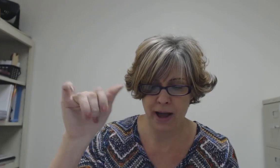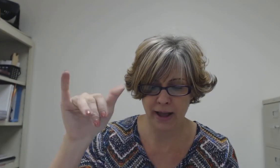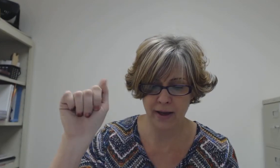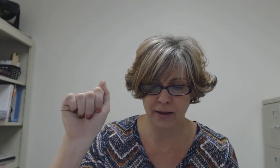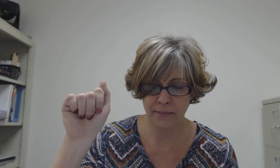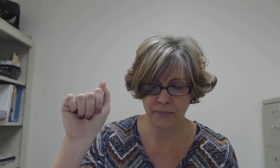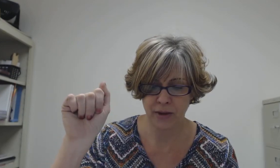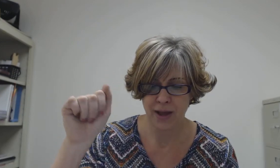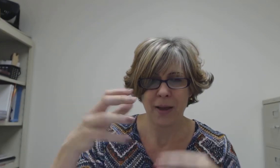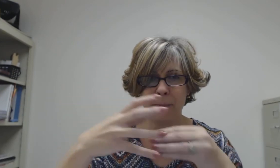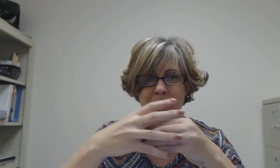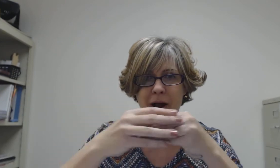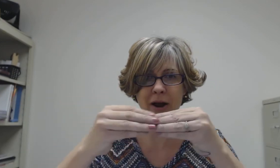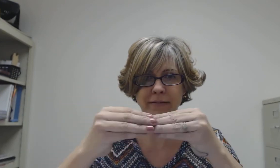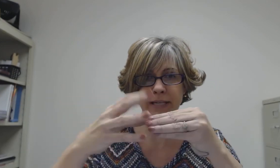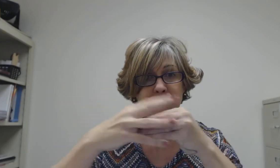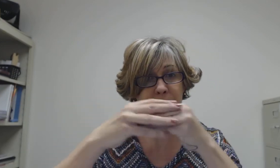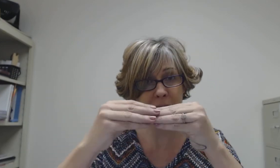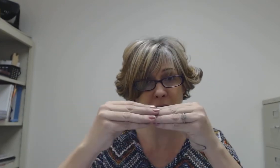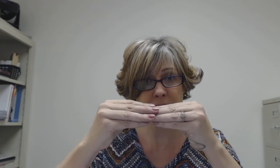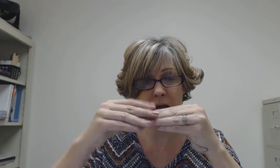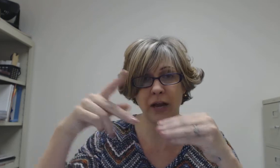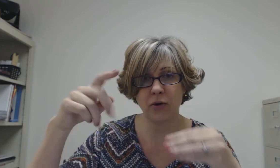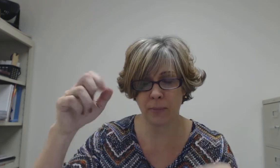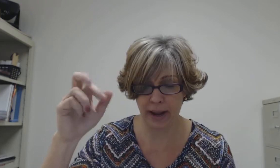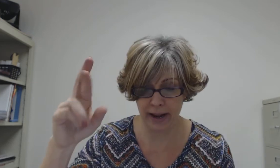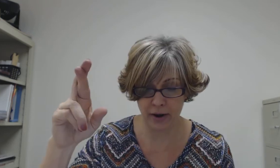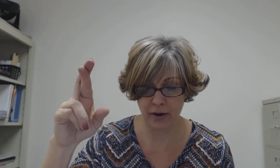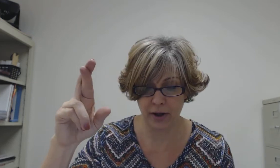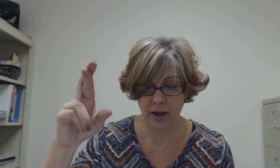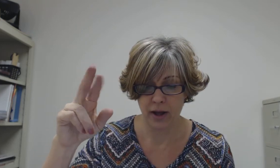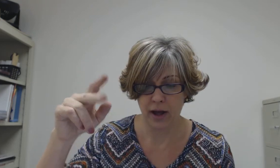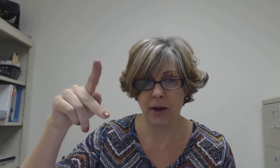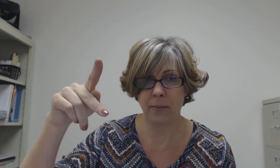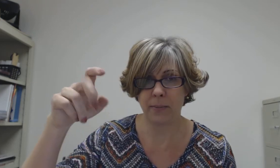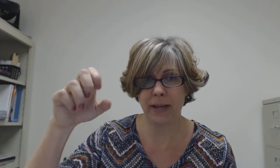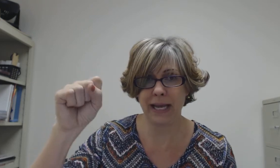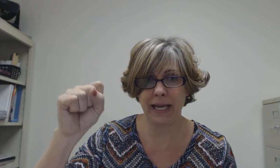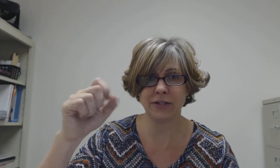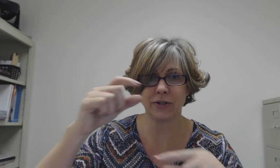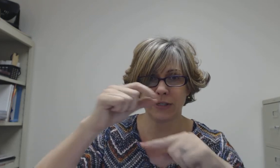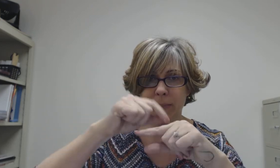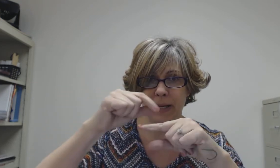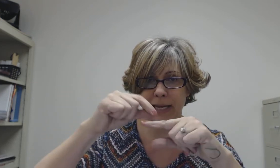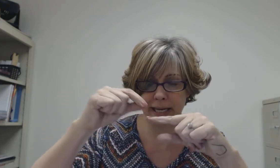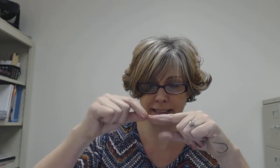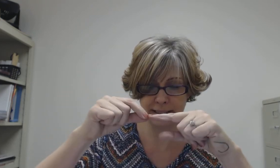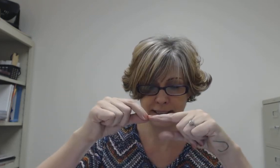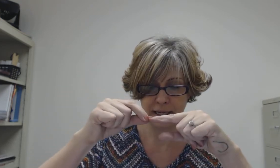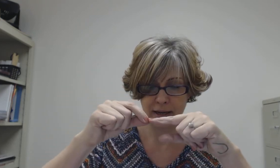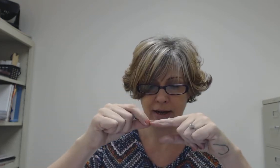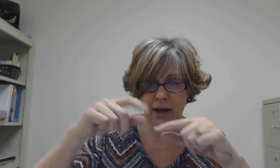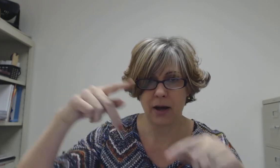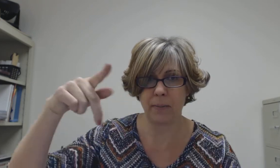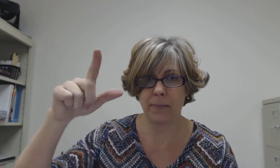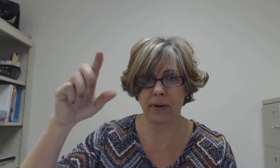papaya, pear, I've seen pear signed or pear. Peas, you'll see peas.